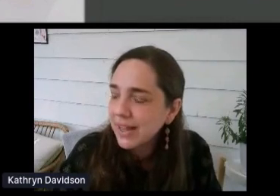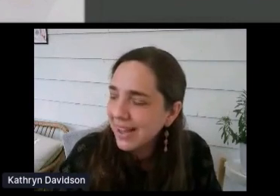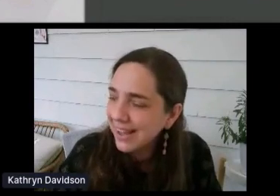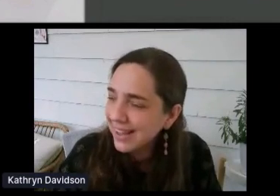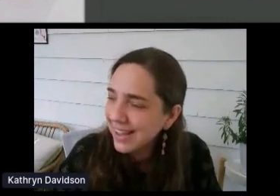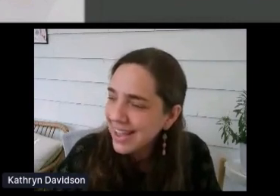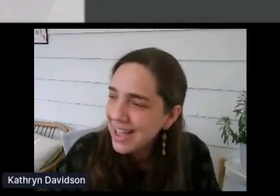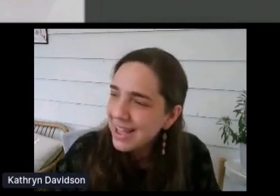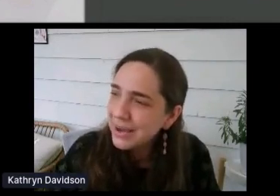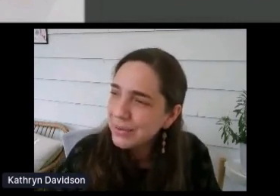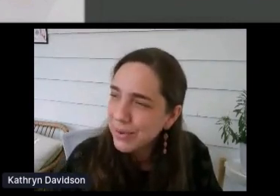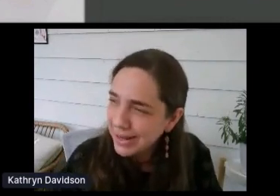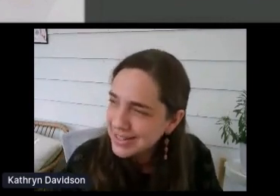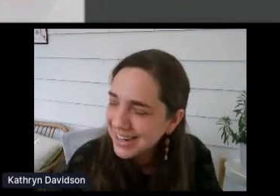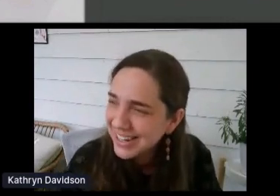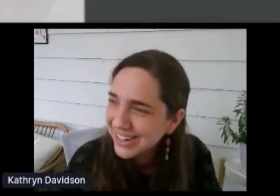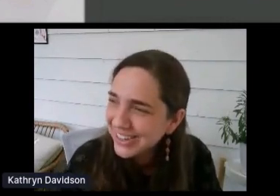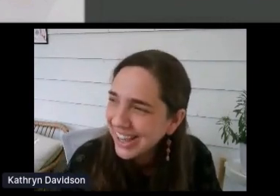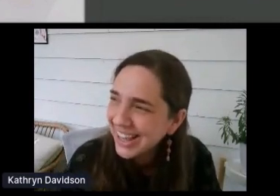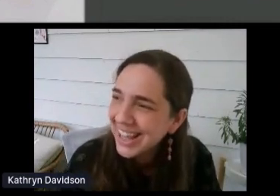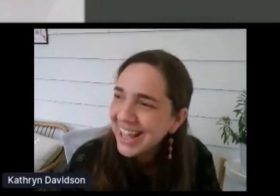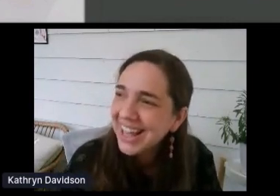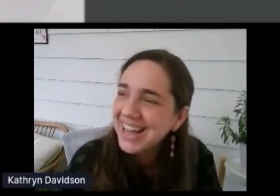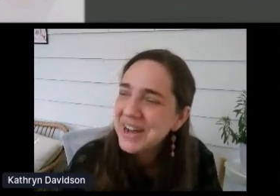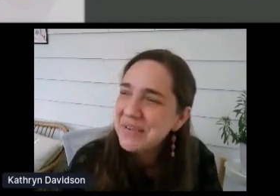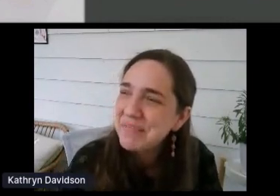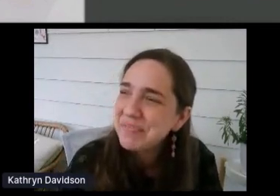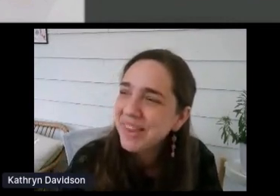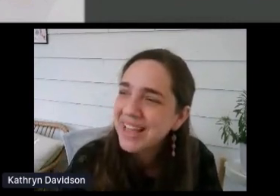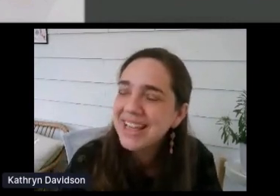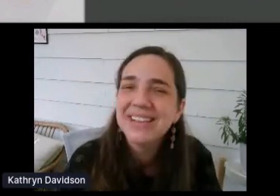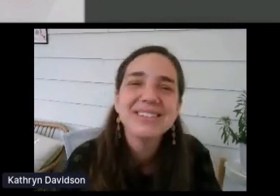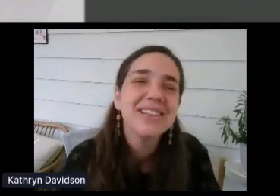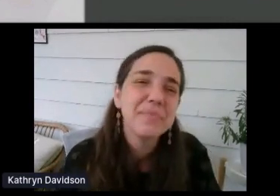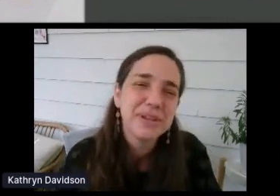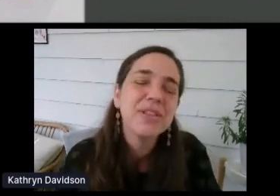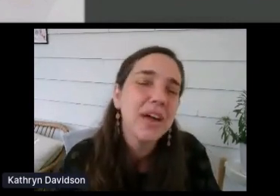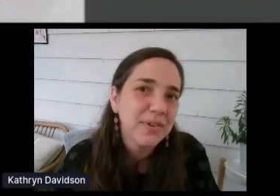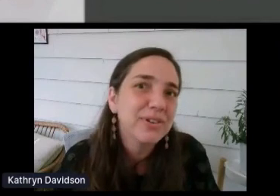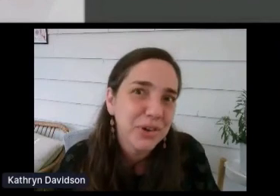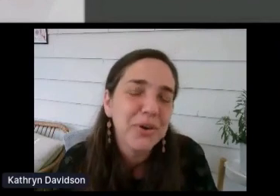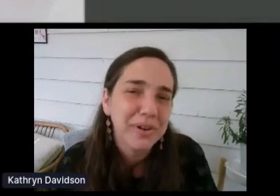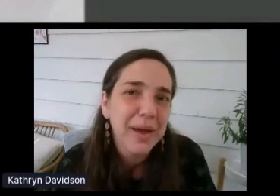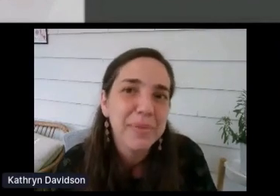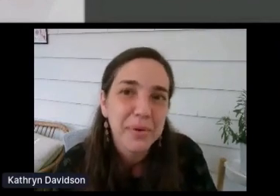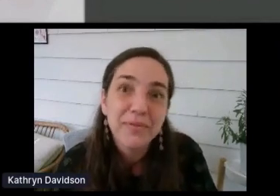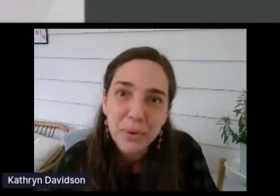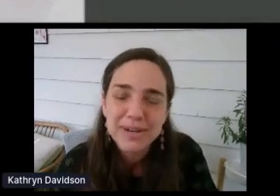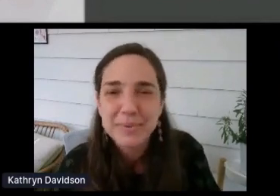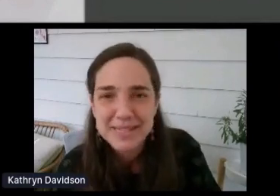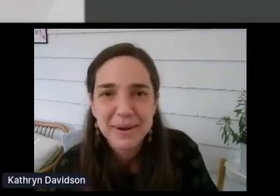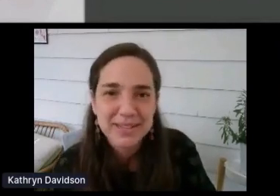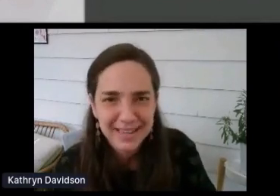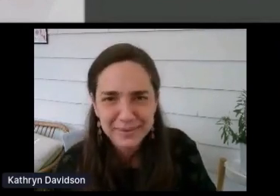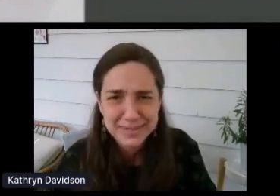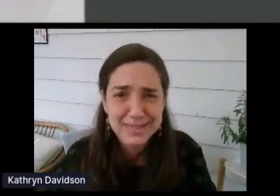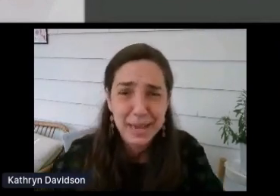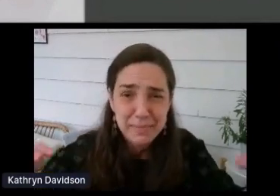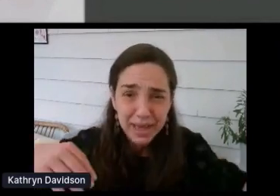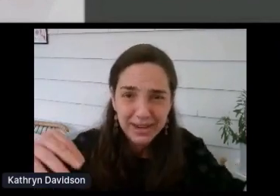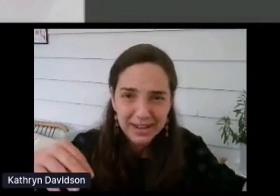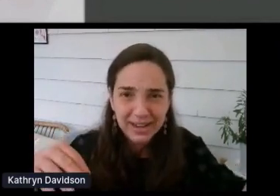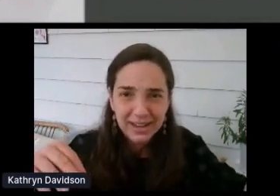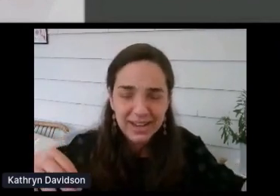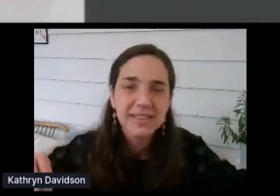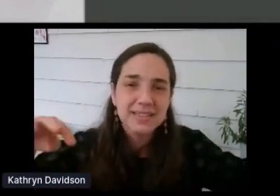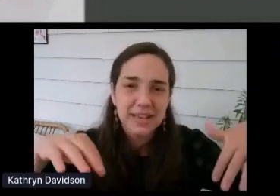so right, you're like. I think there's a lot of cultural overlap, though, of course, because American Sign Language is